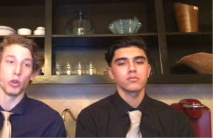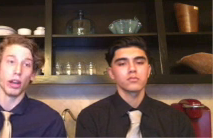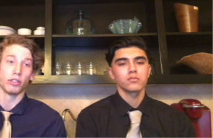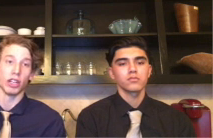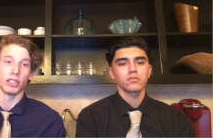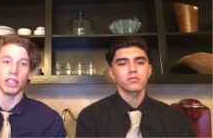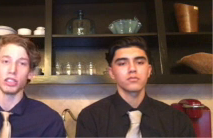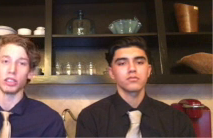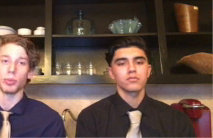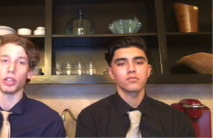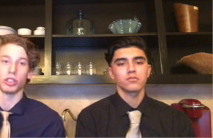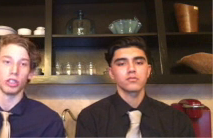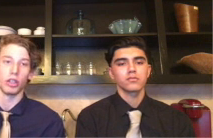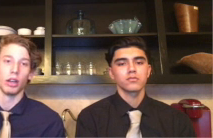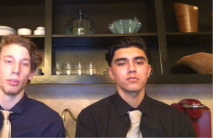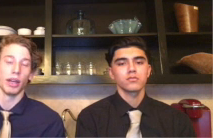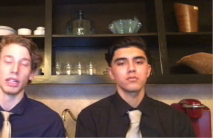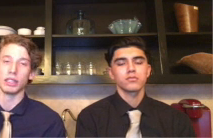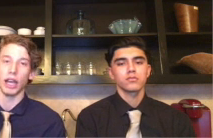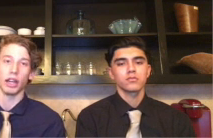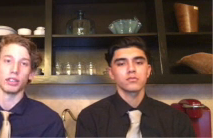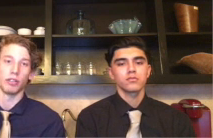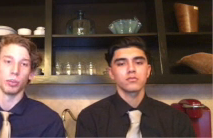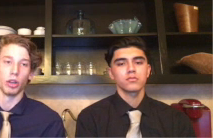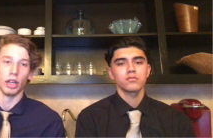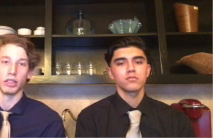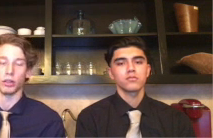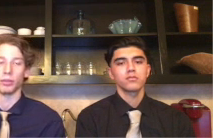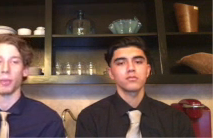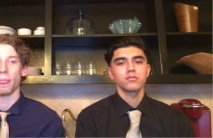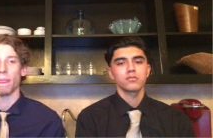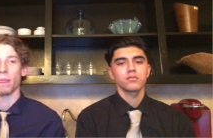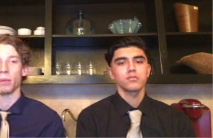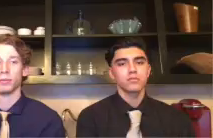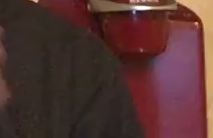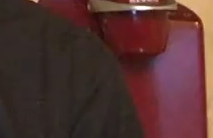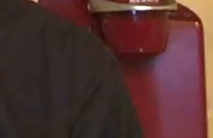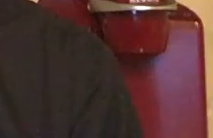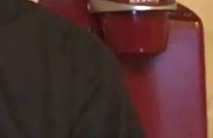it will take time for these new creative translations to be understood by the entire deaf community as a whole.